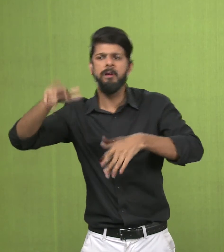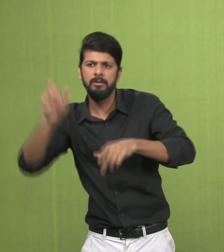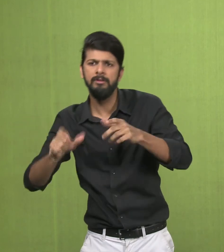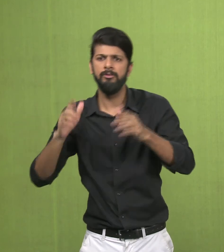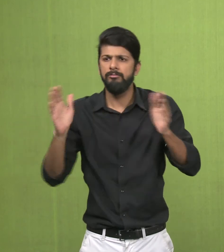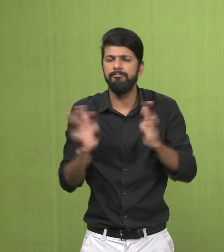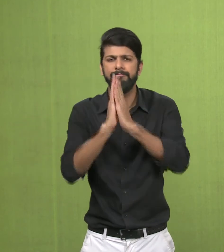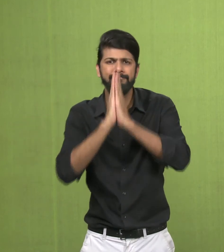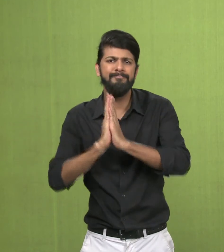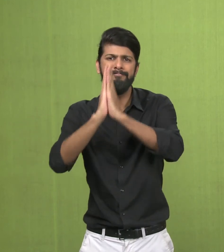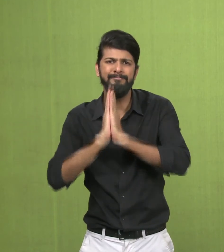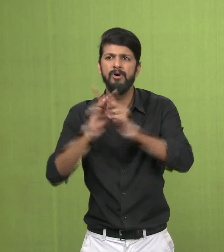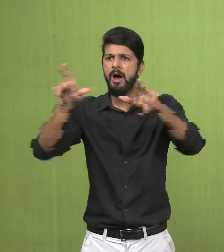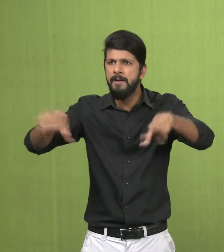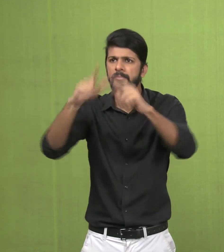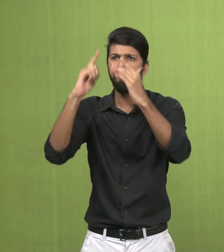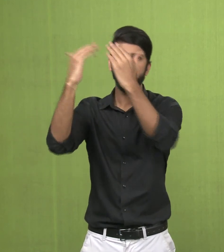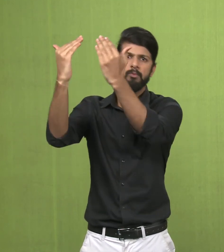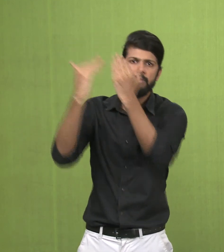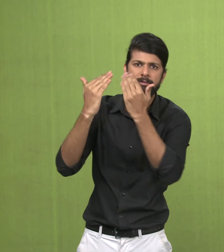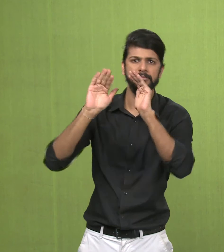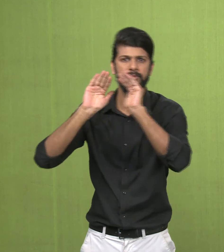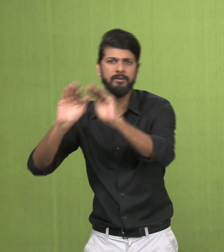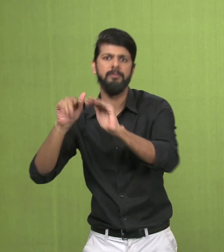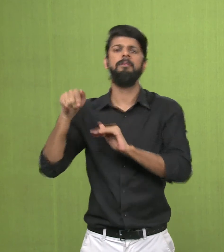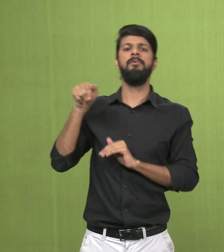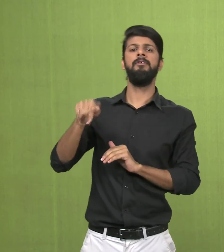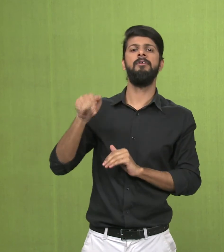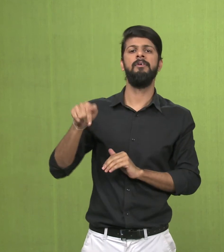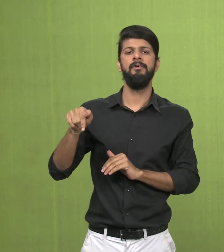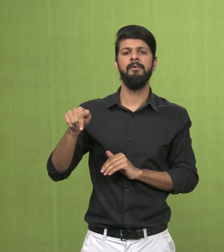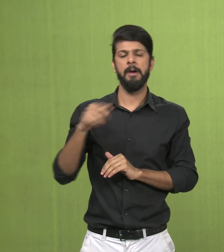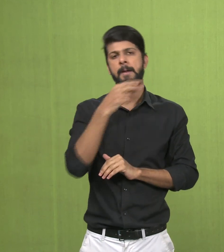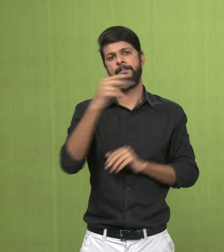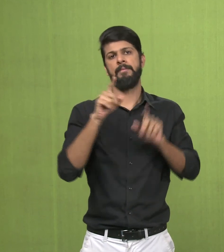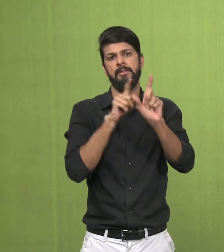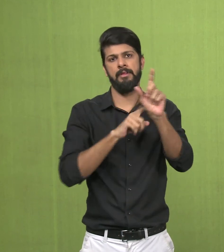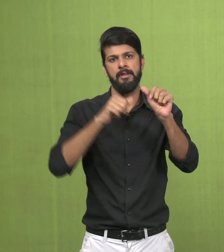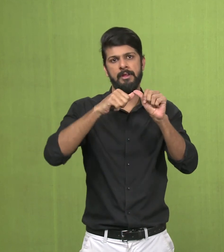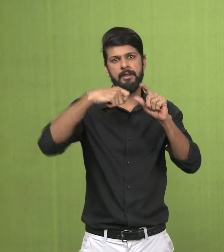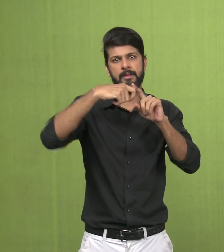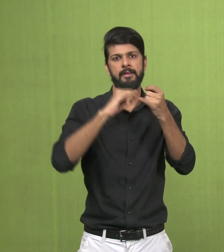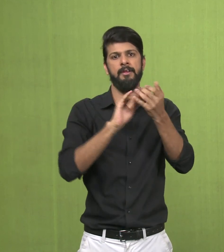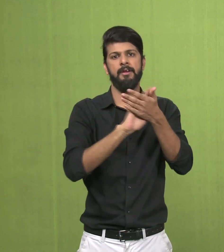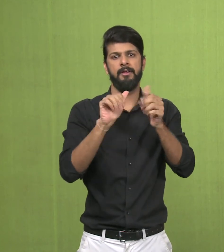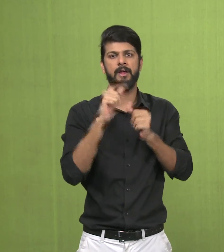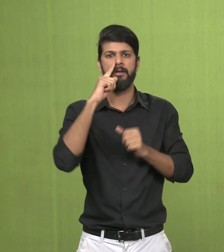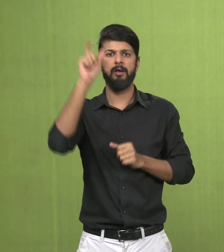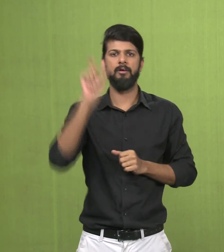like guardians of nature. They are venerated for their blessings and are known as yaksha. They